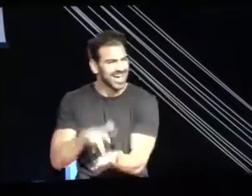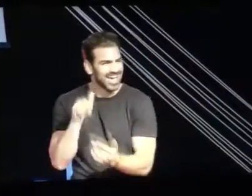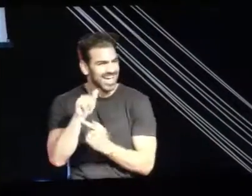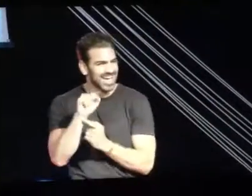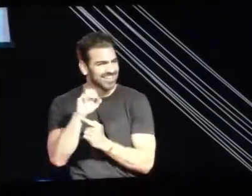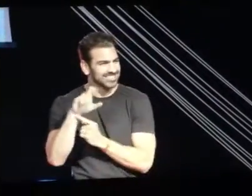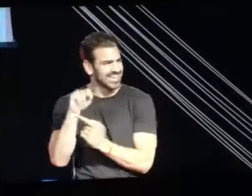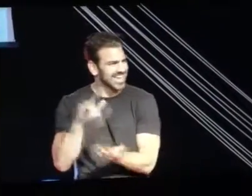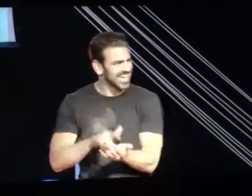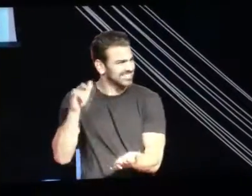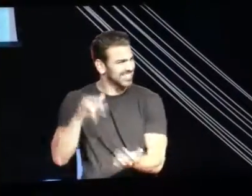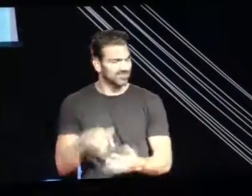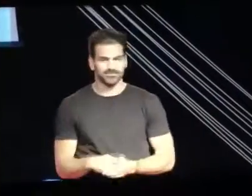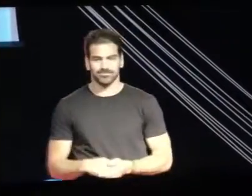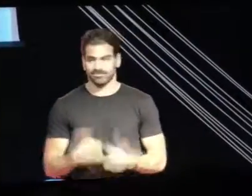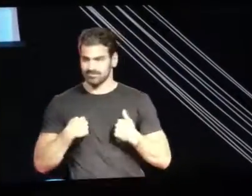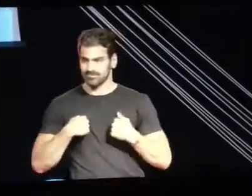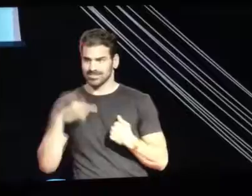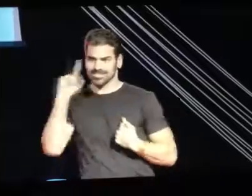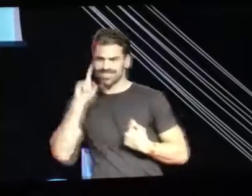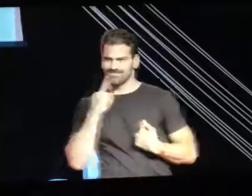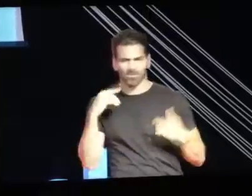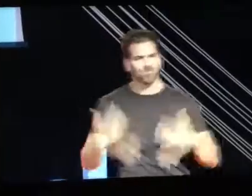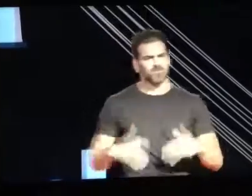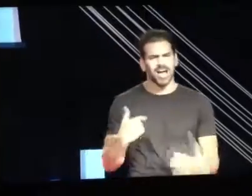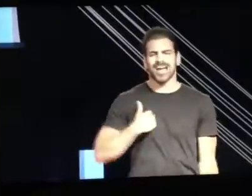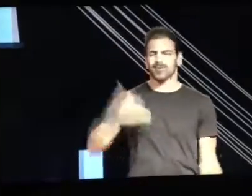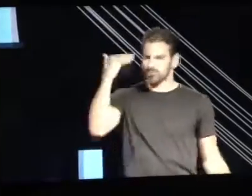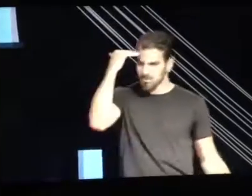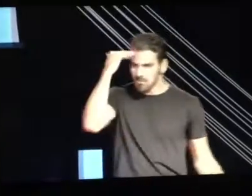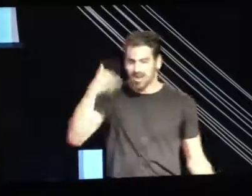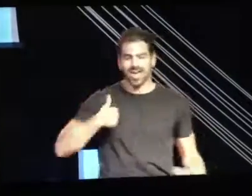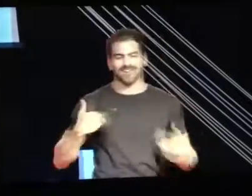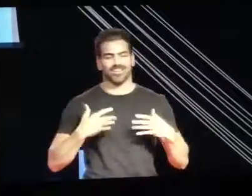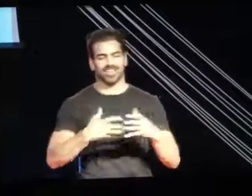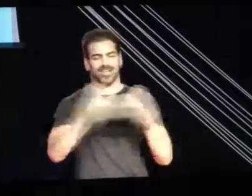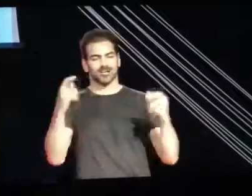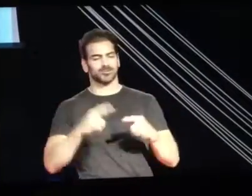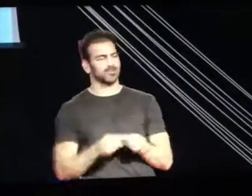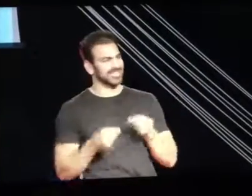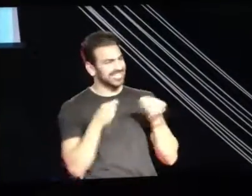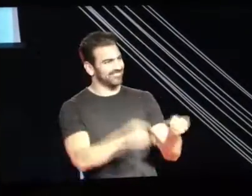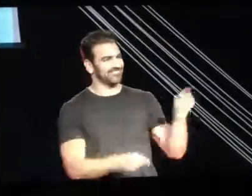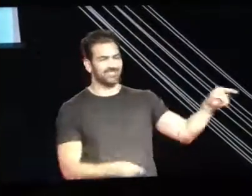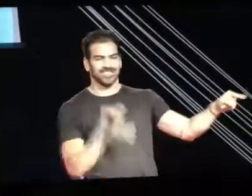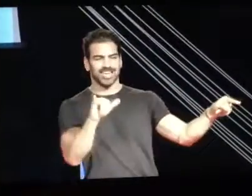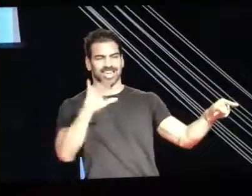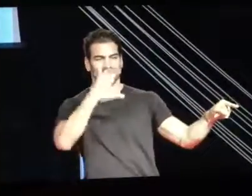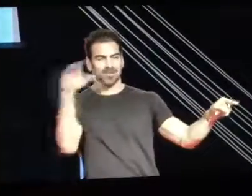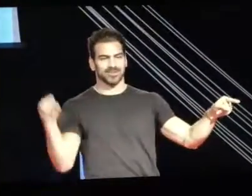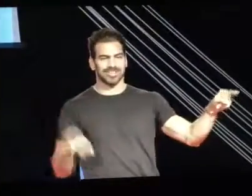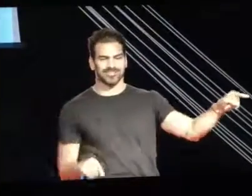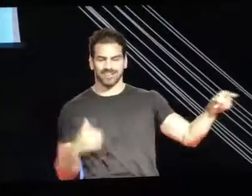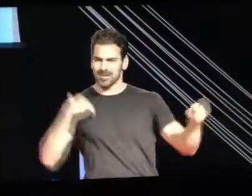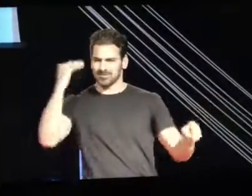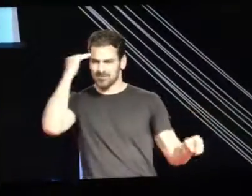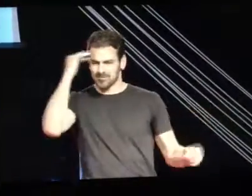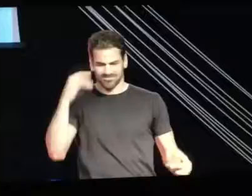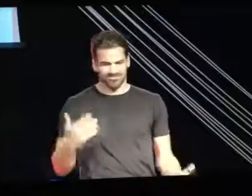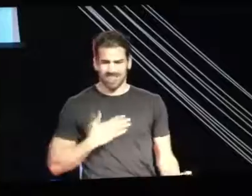your opinions and I take advantage of that asset that I have that are different opinions. And I think about the things that I